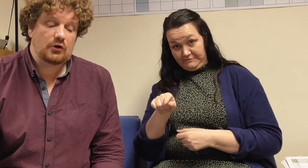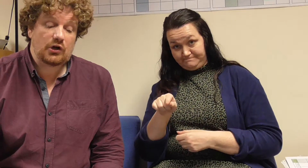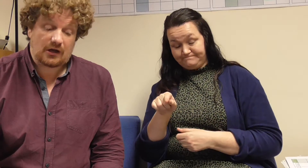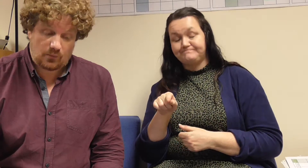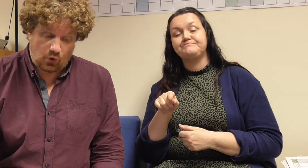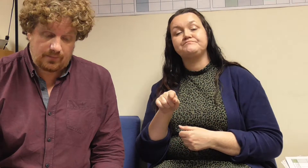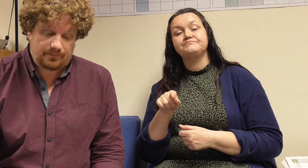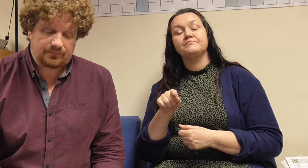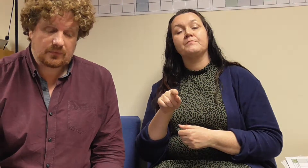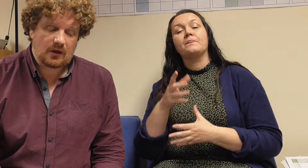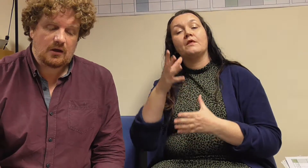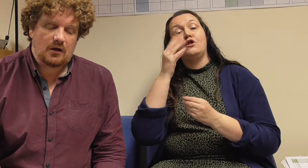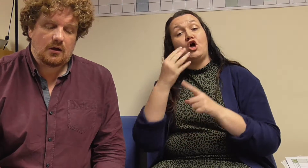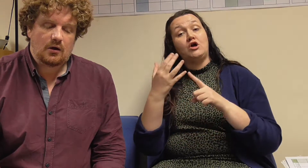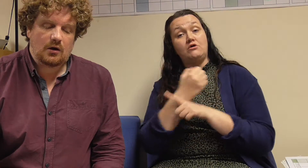So learning outcome 1